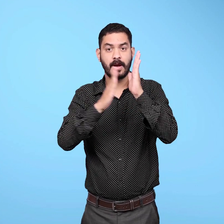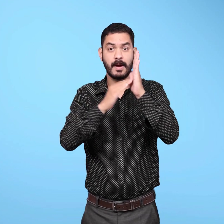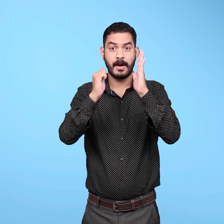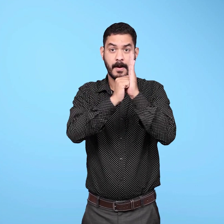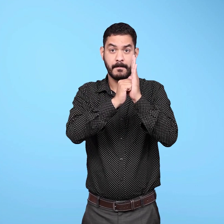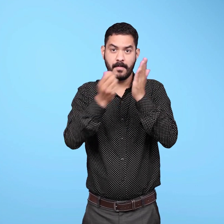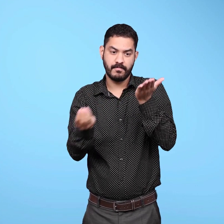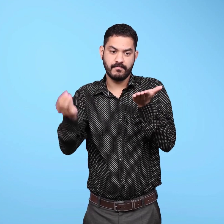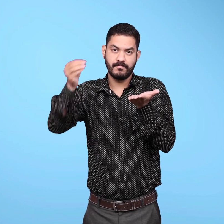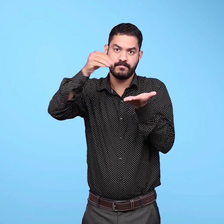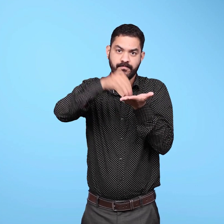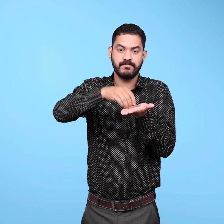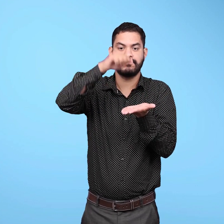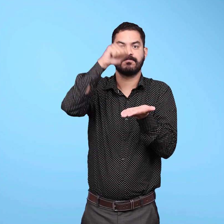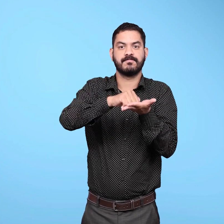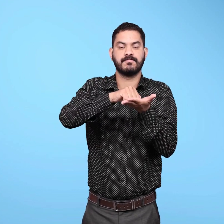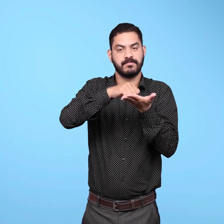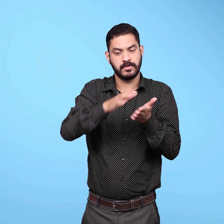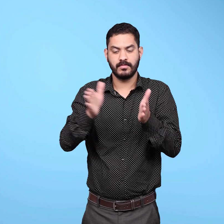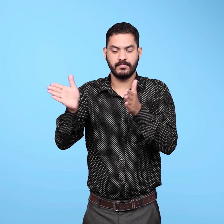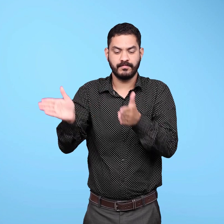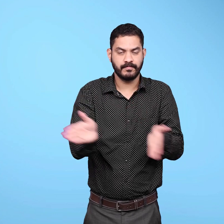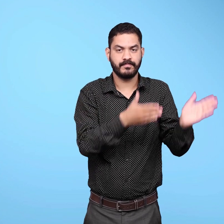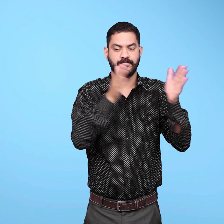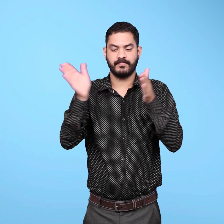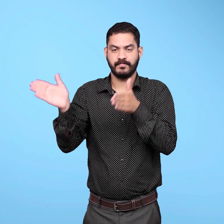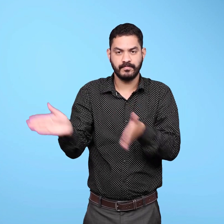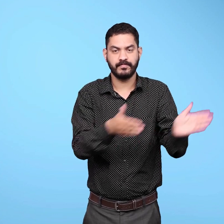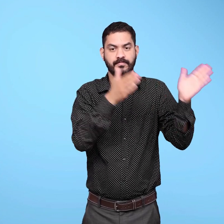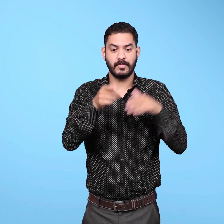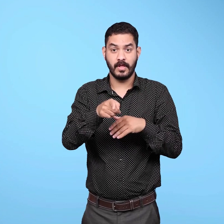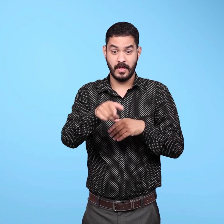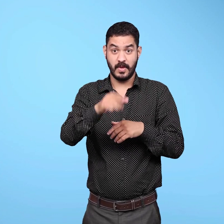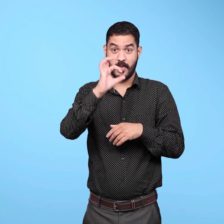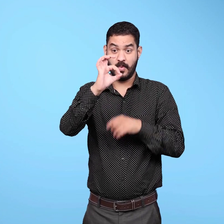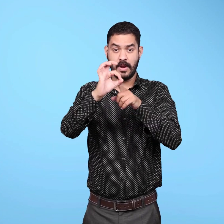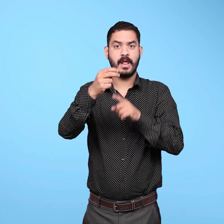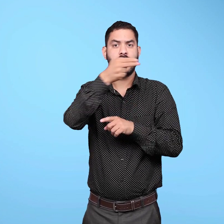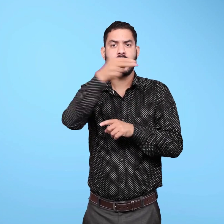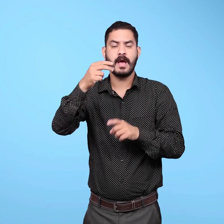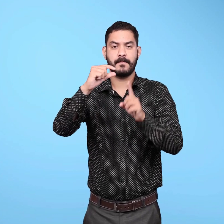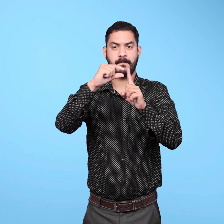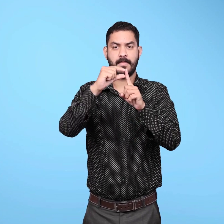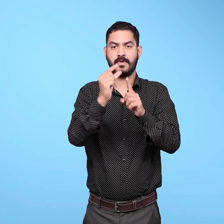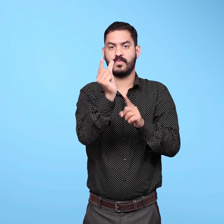symbols using dies or punches. Hence, they are called punch-marked